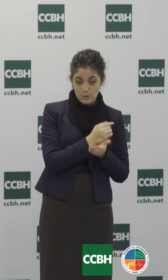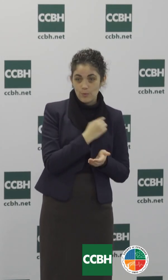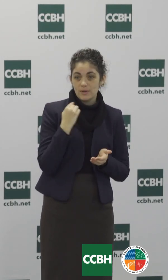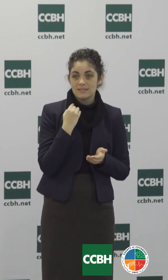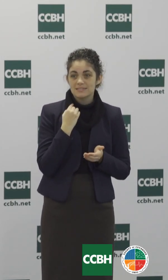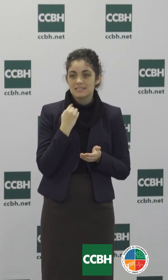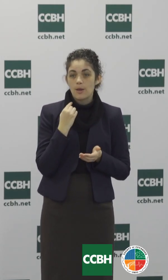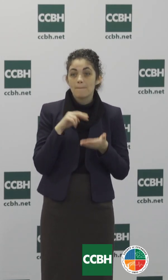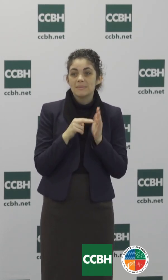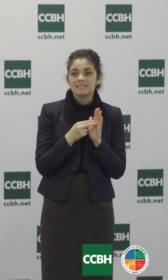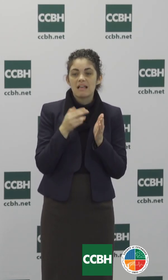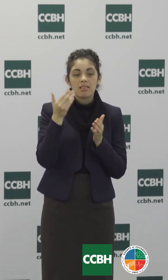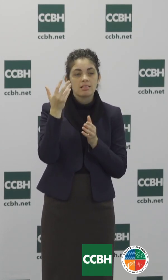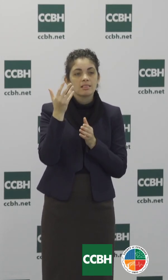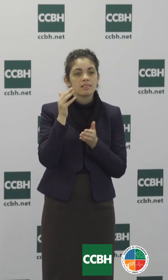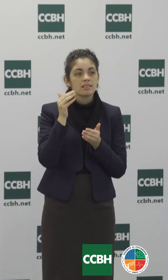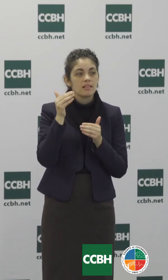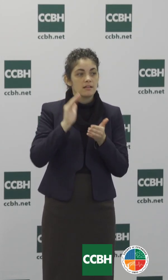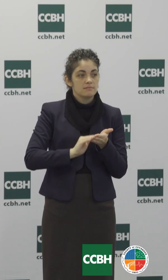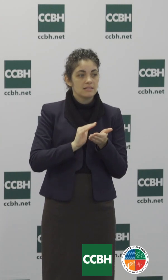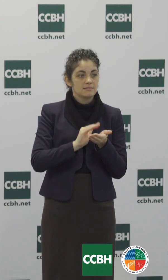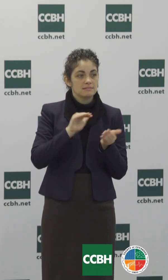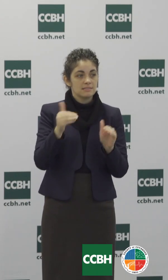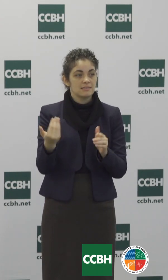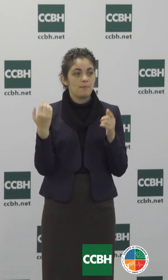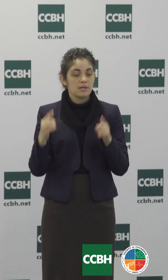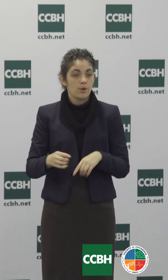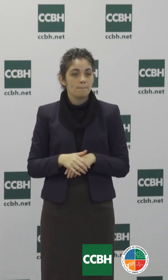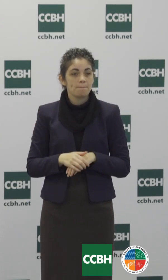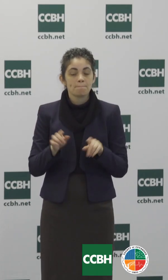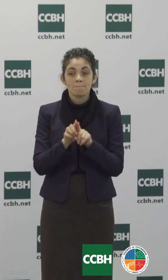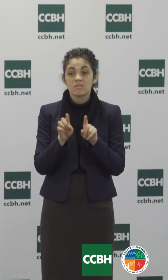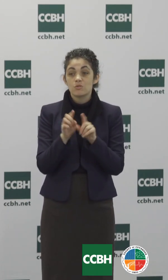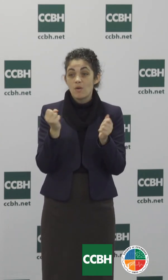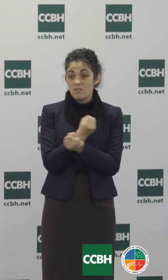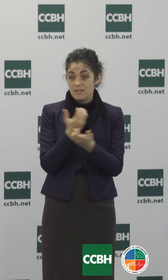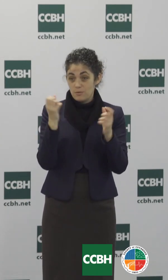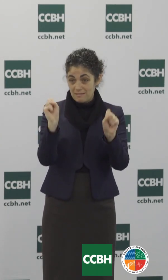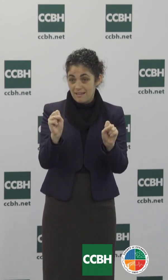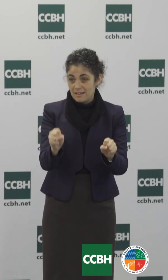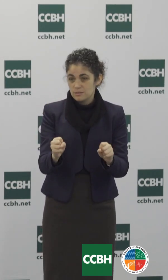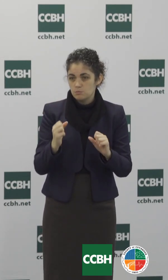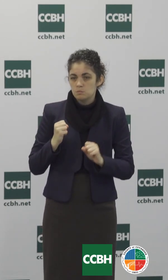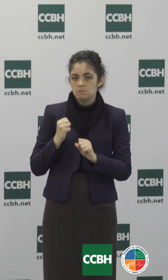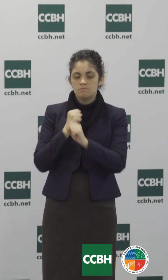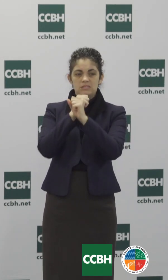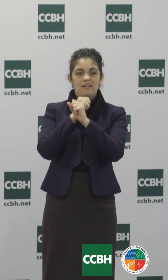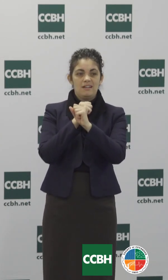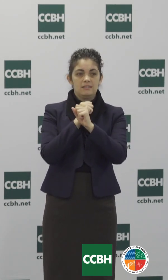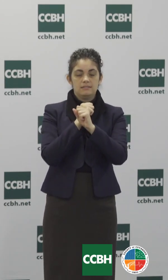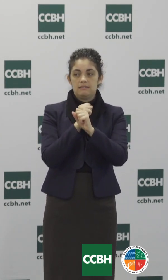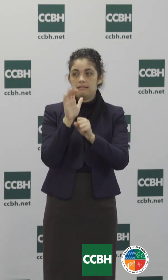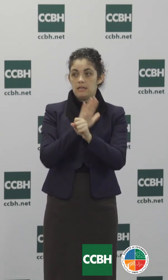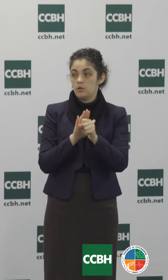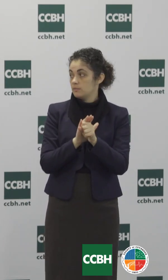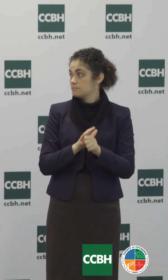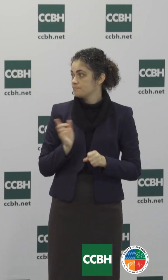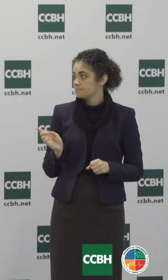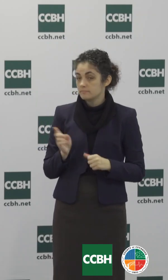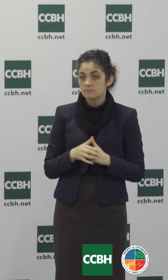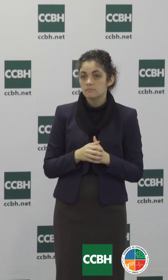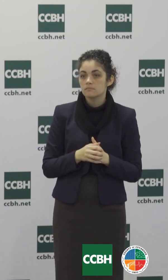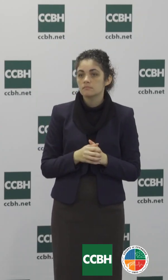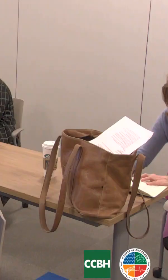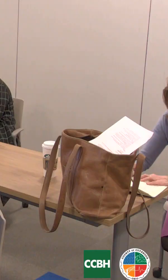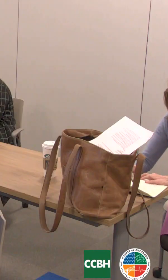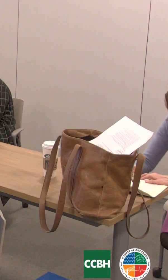reduces fatalities in the future, and all of us have an interest in doing everything we can to protect the Greater Clevelanders.